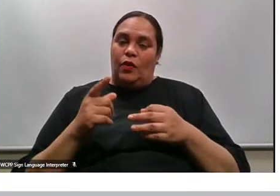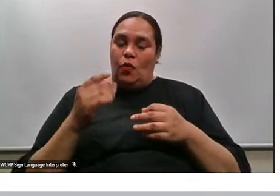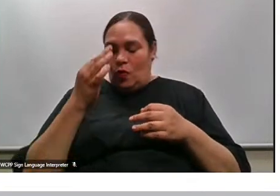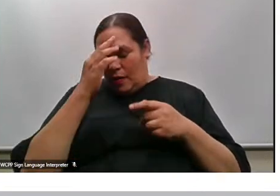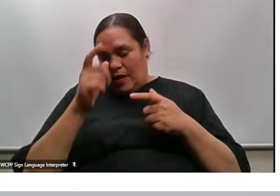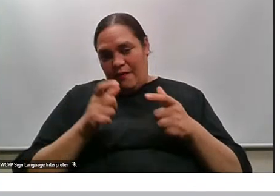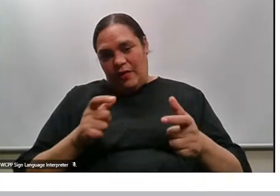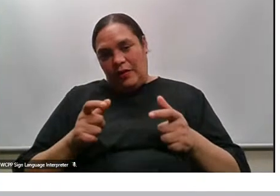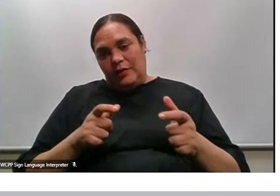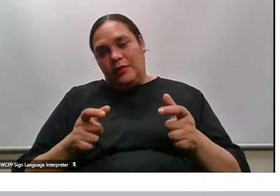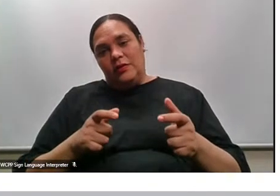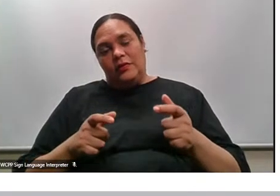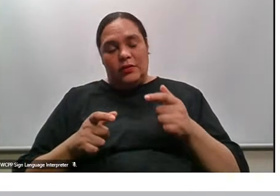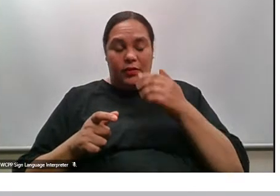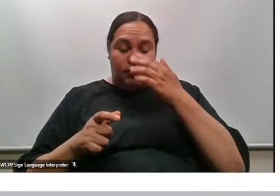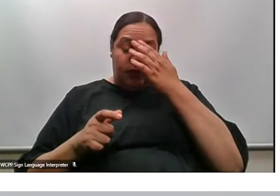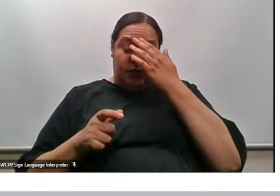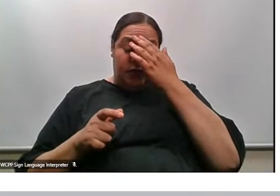governance